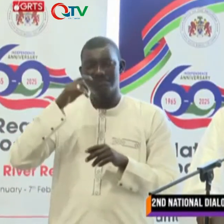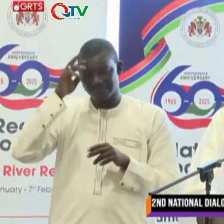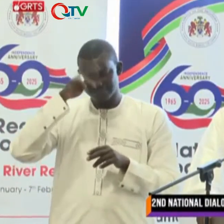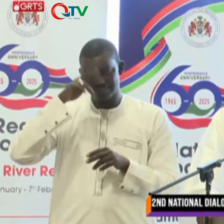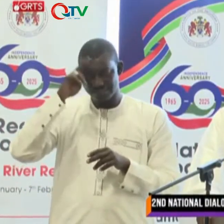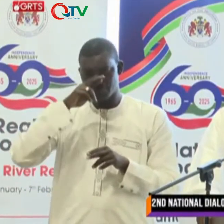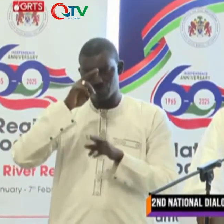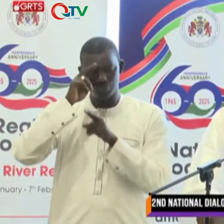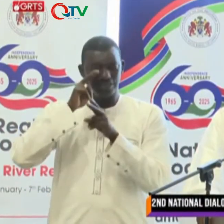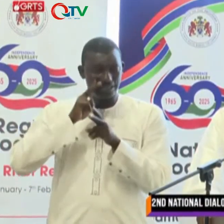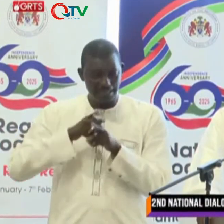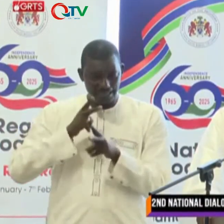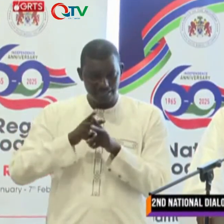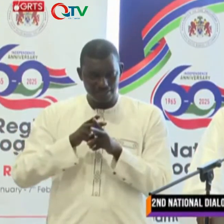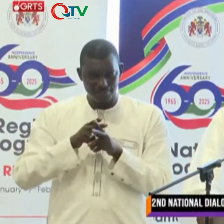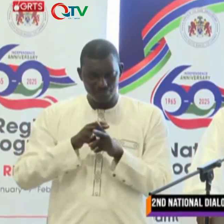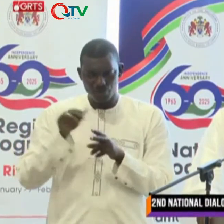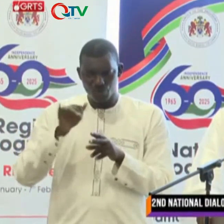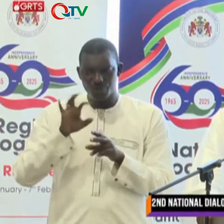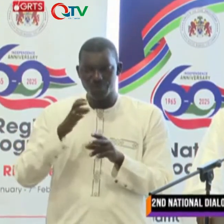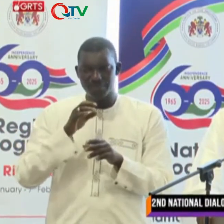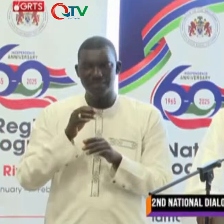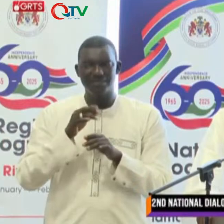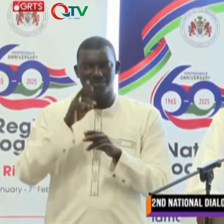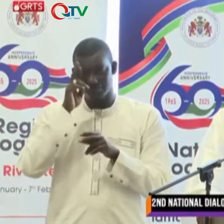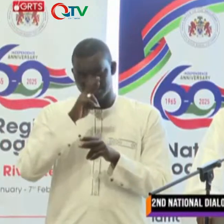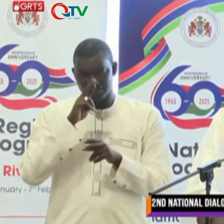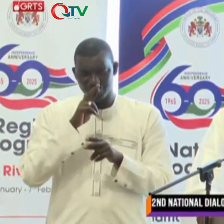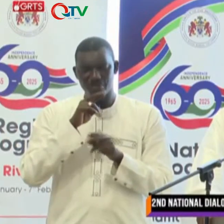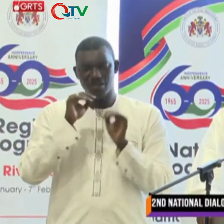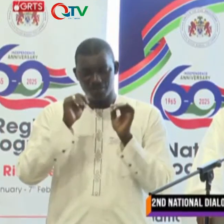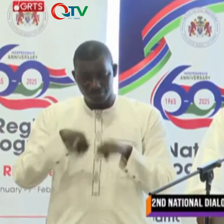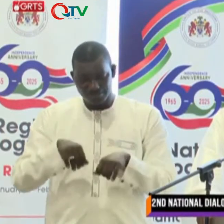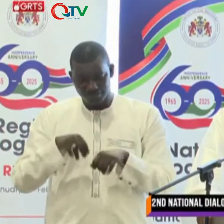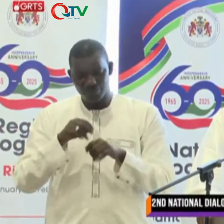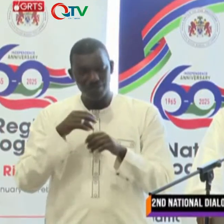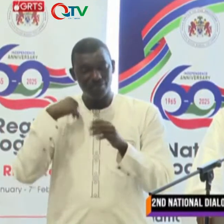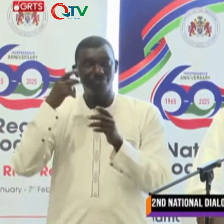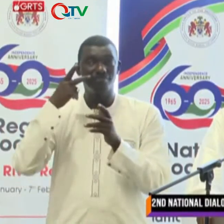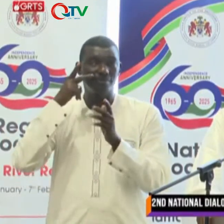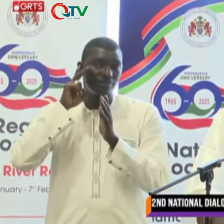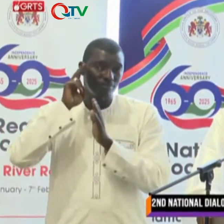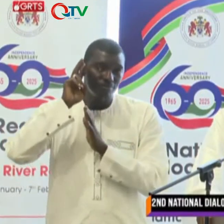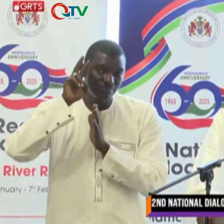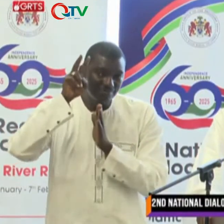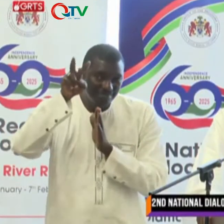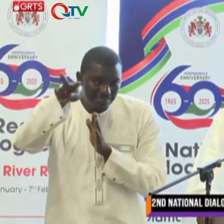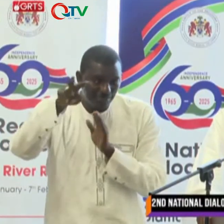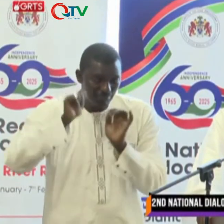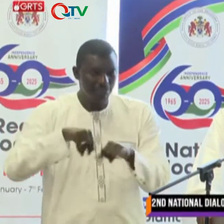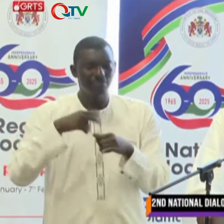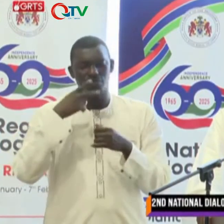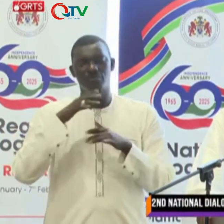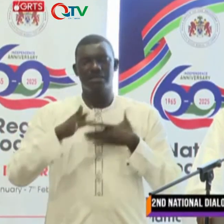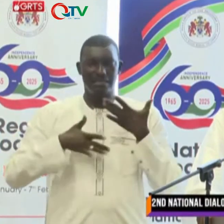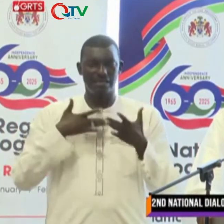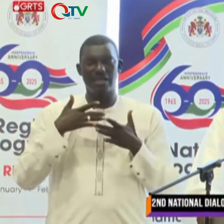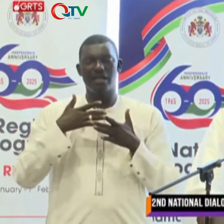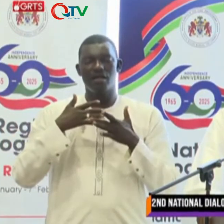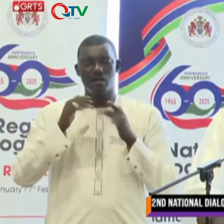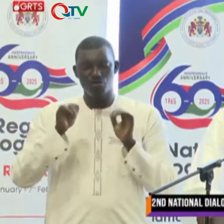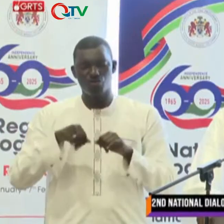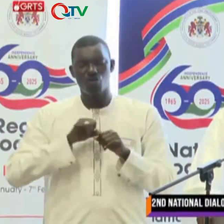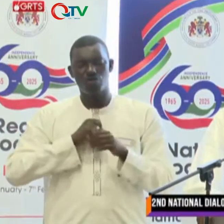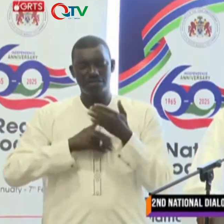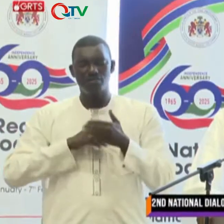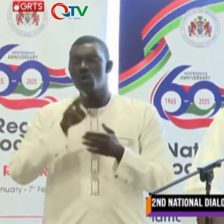omissions which you can reasonably foresee would be likely to injure your neighbor. Who then in law